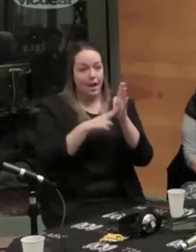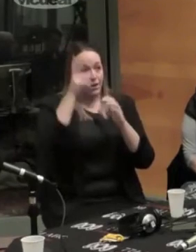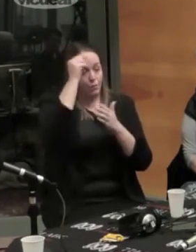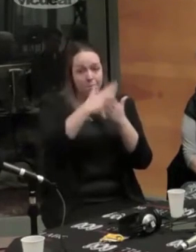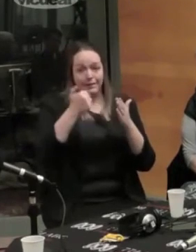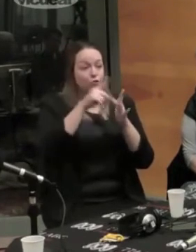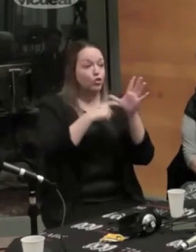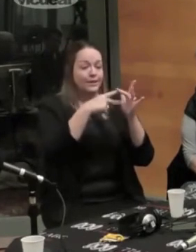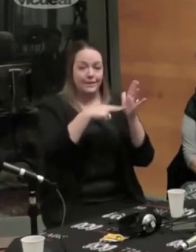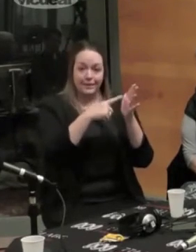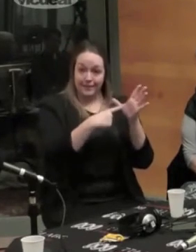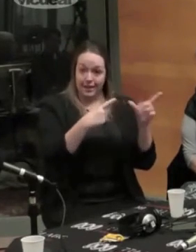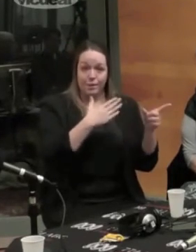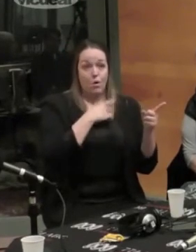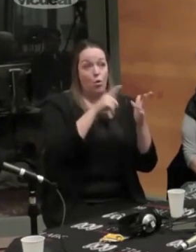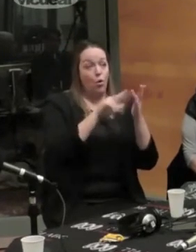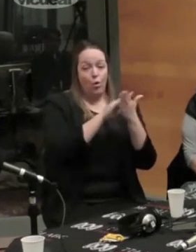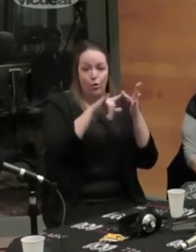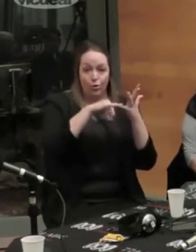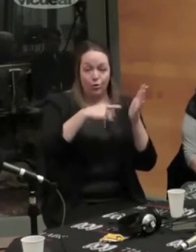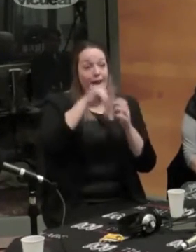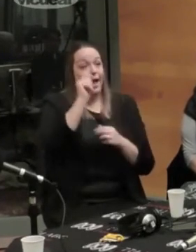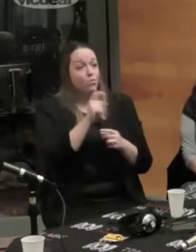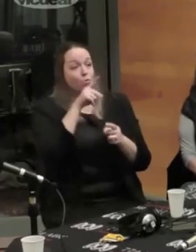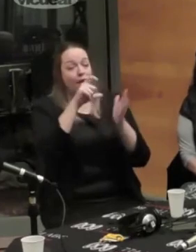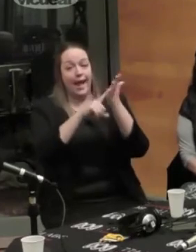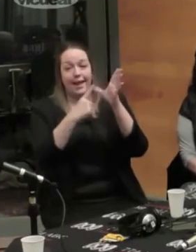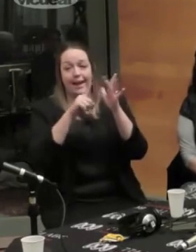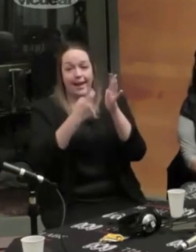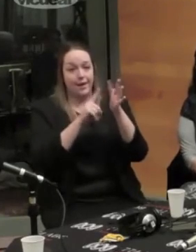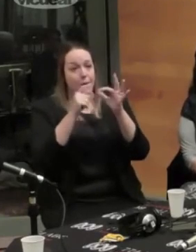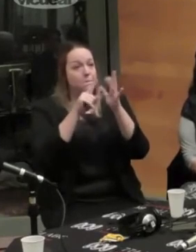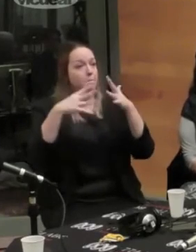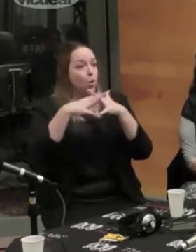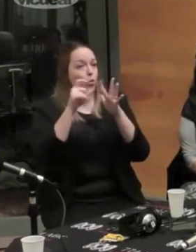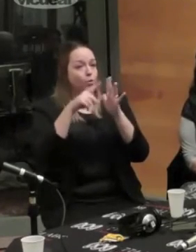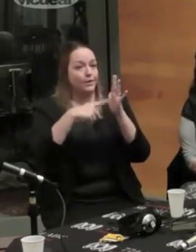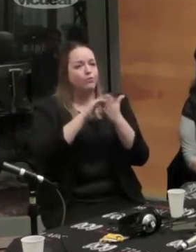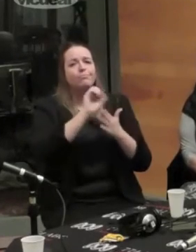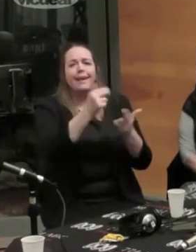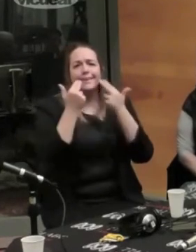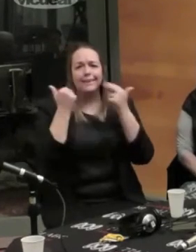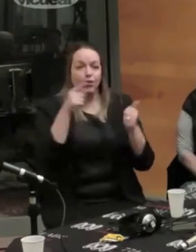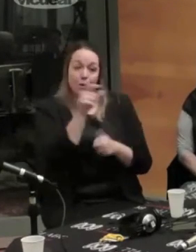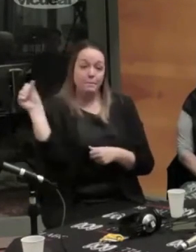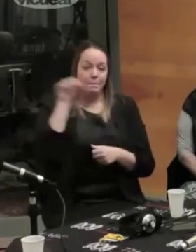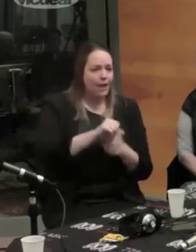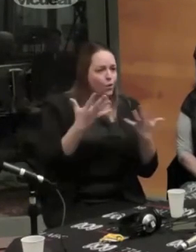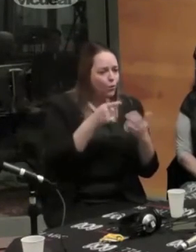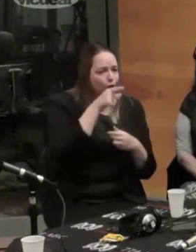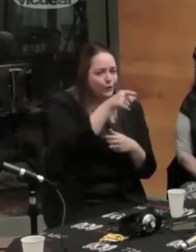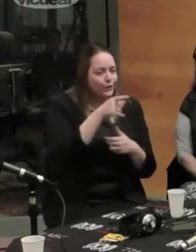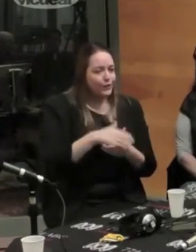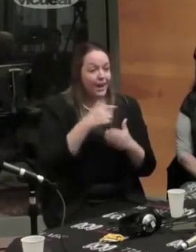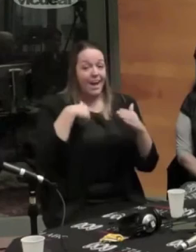my co-host, and this afternoon on the radio, Claire Bowditch is back after having been for the last day or at two. At